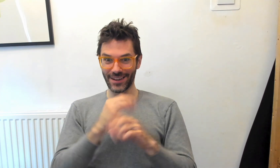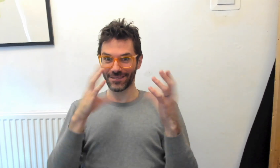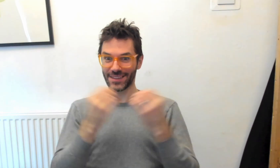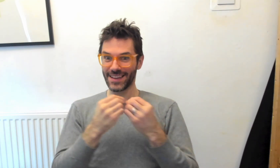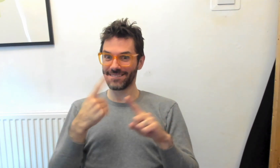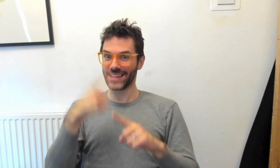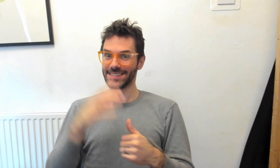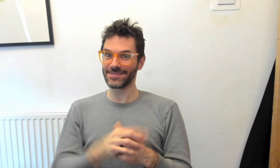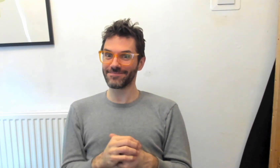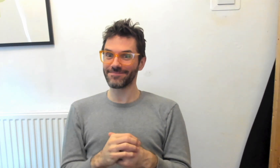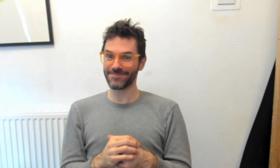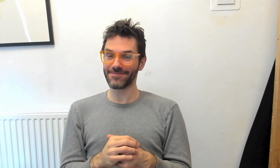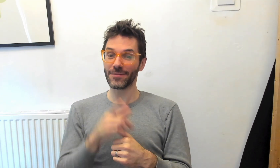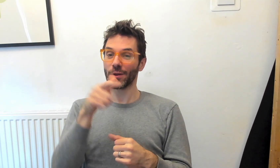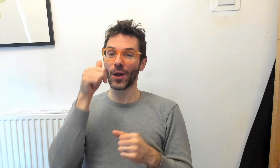very quickly.